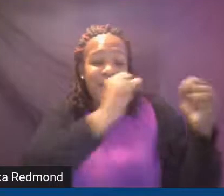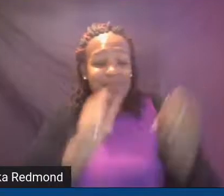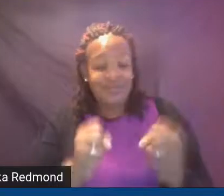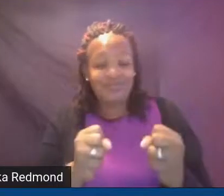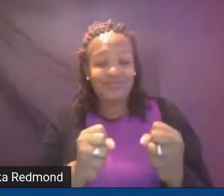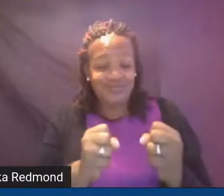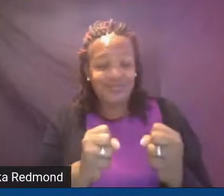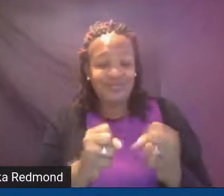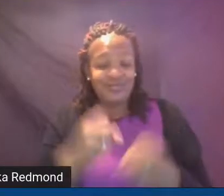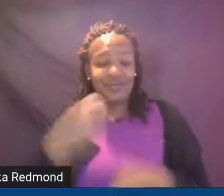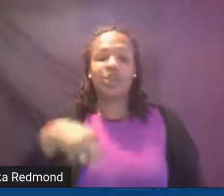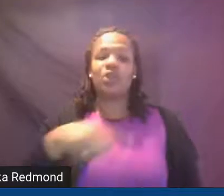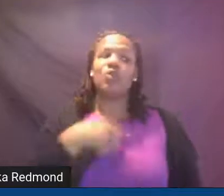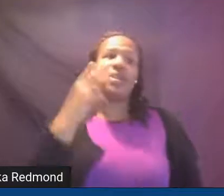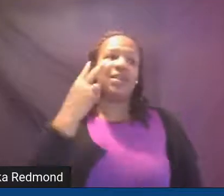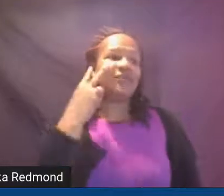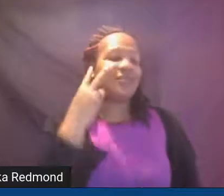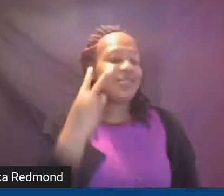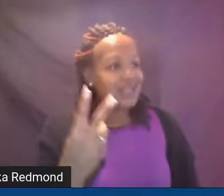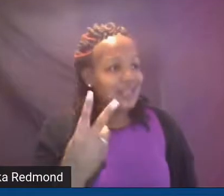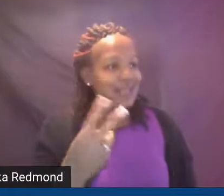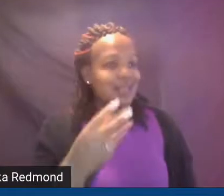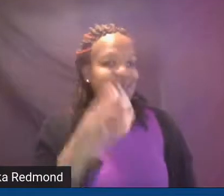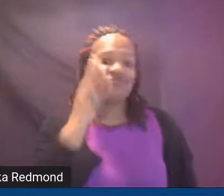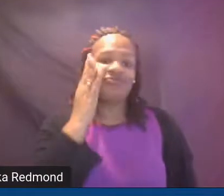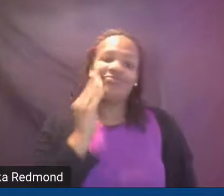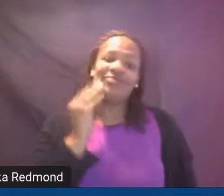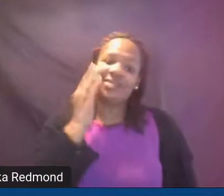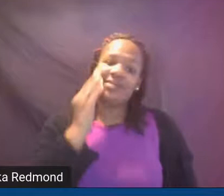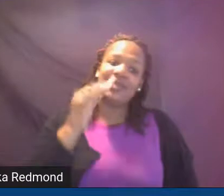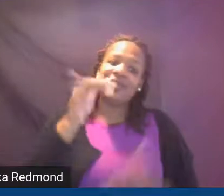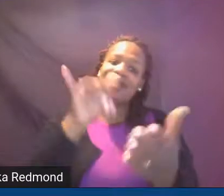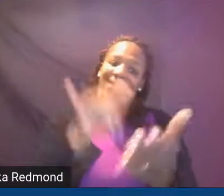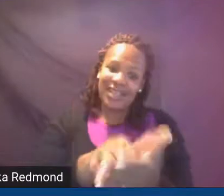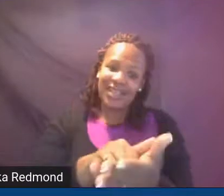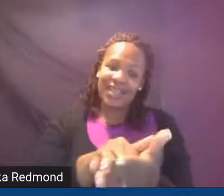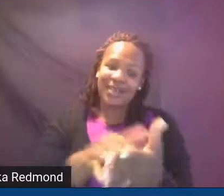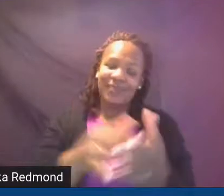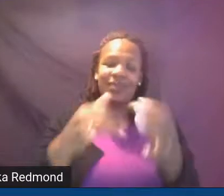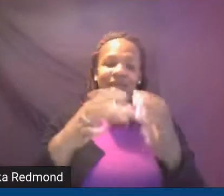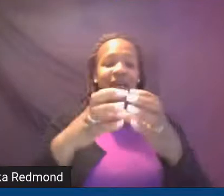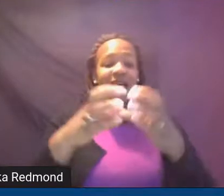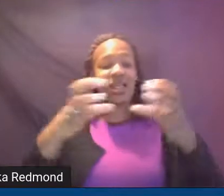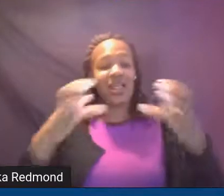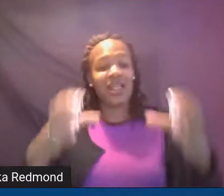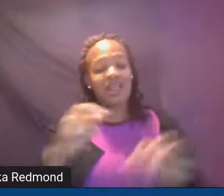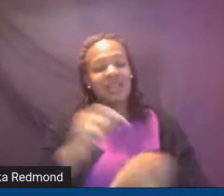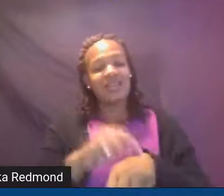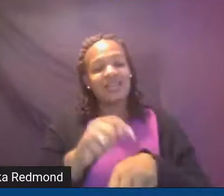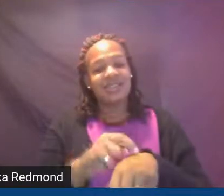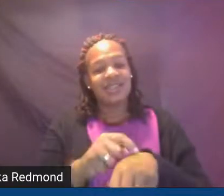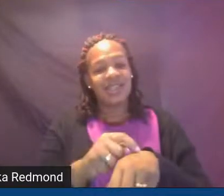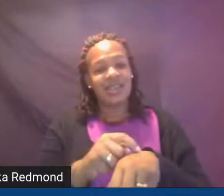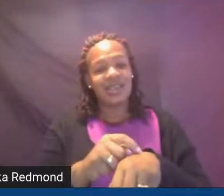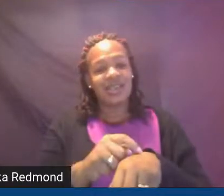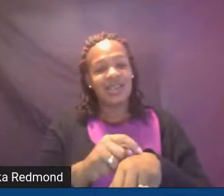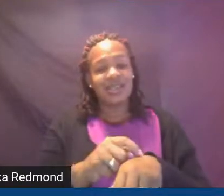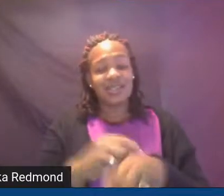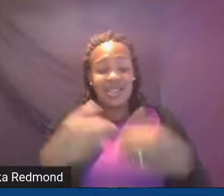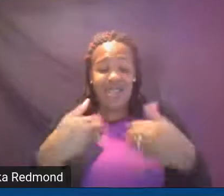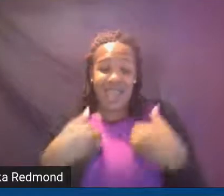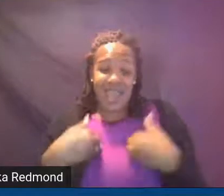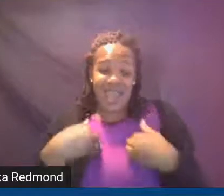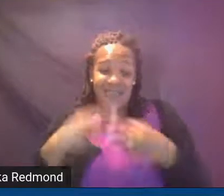we have seen experience that a lot of times, you know, when you have a family member,